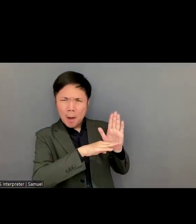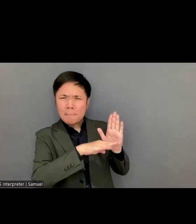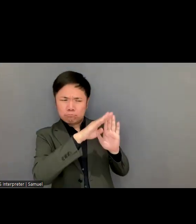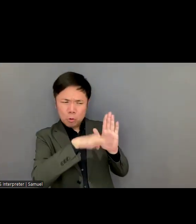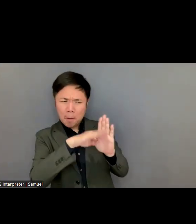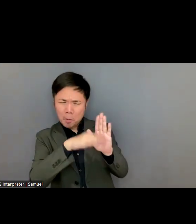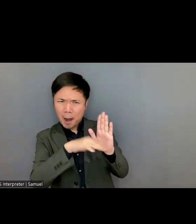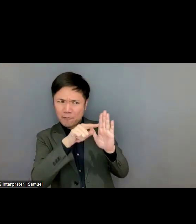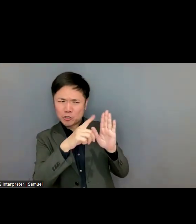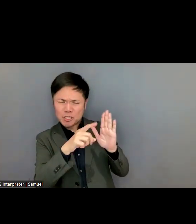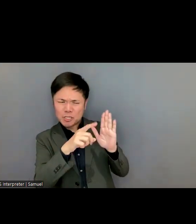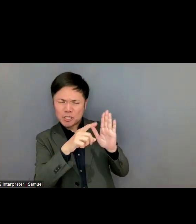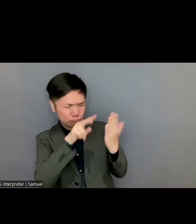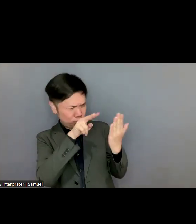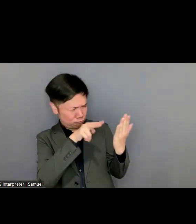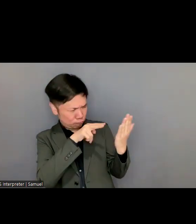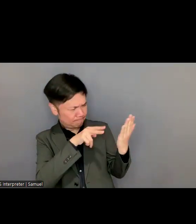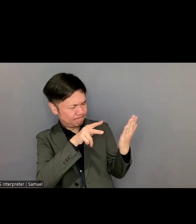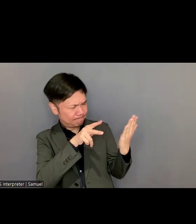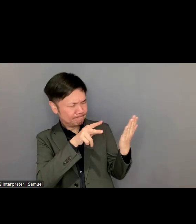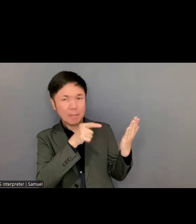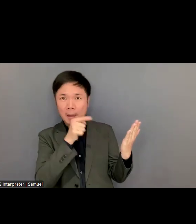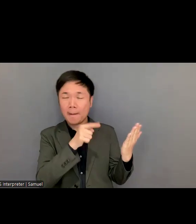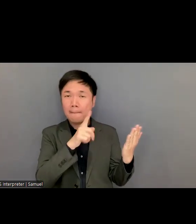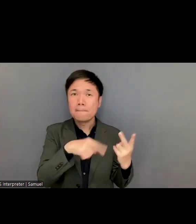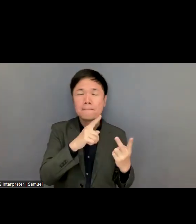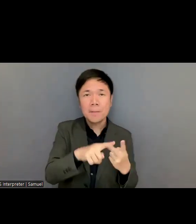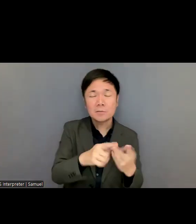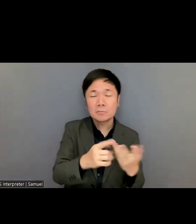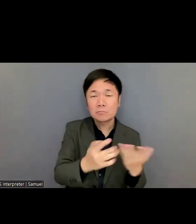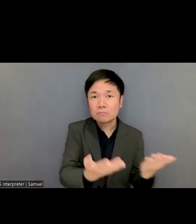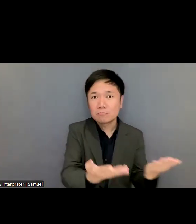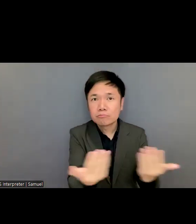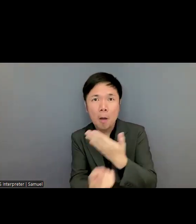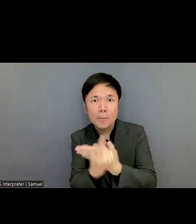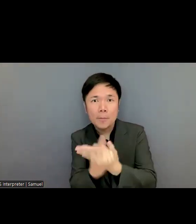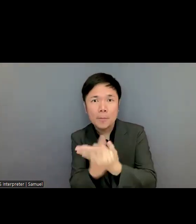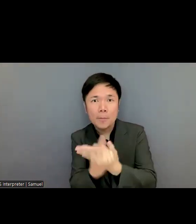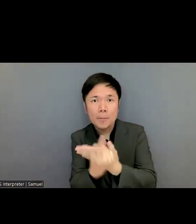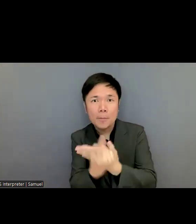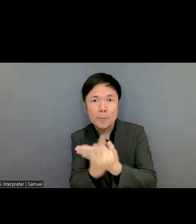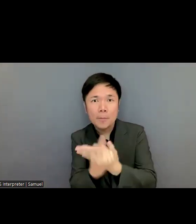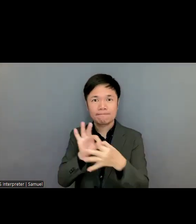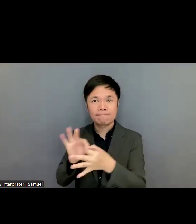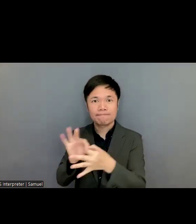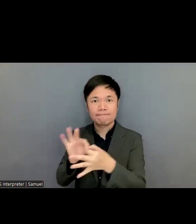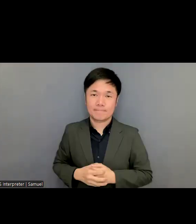Global Disability Summit and different opportunities for engagement.